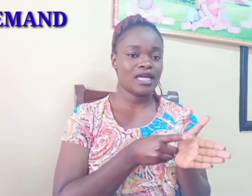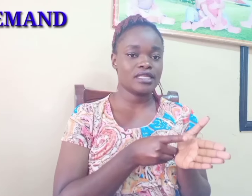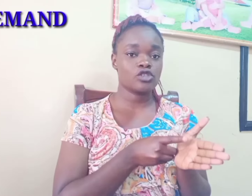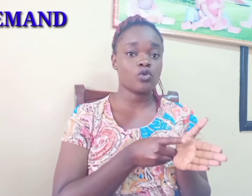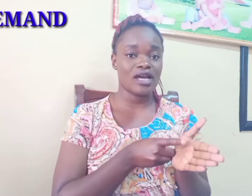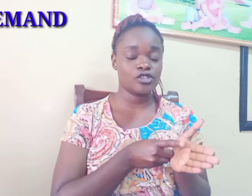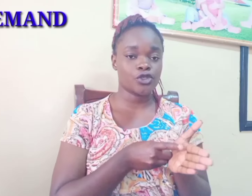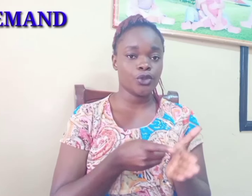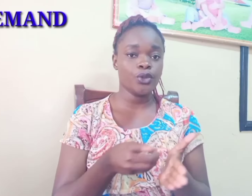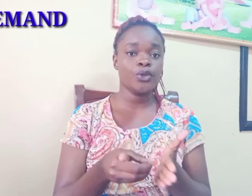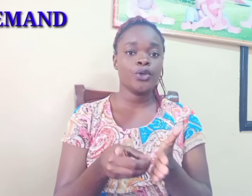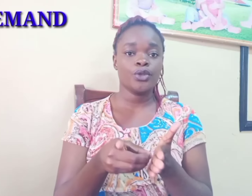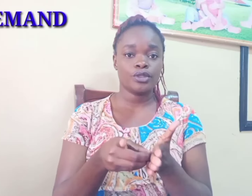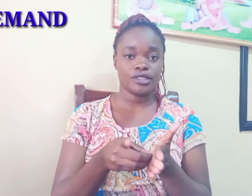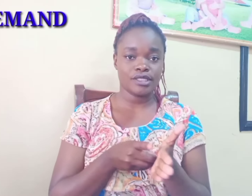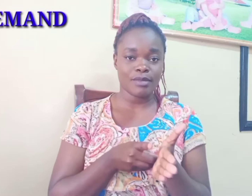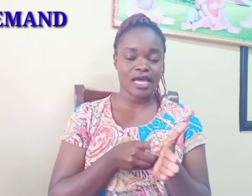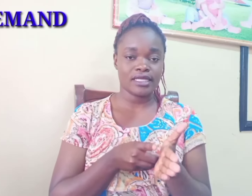demand. Towards you, demand.